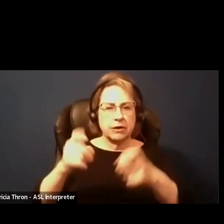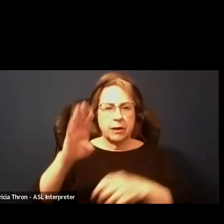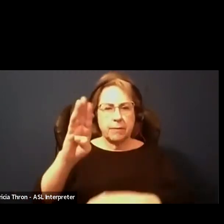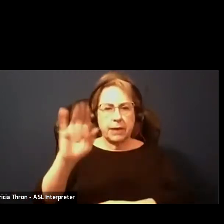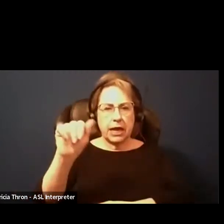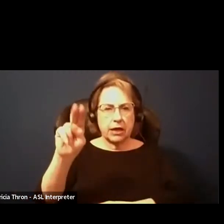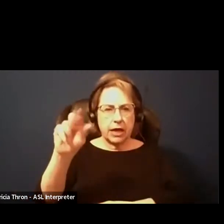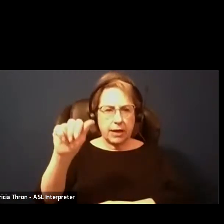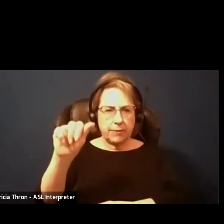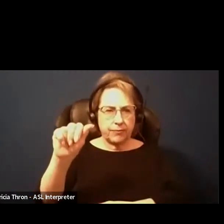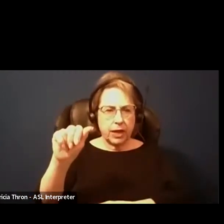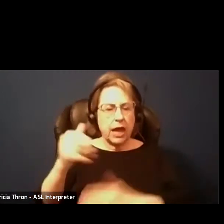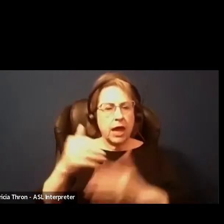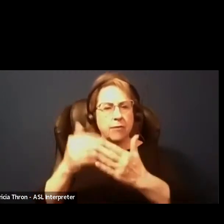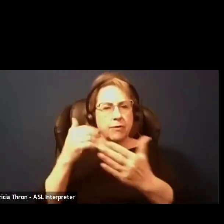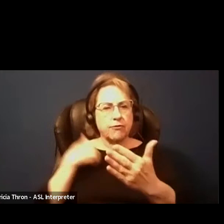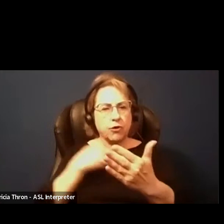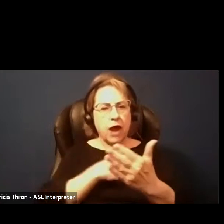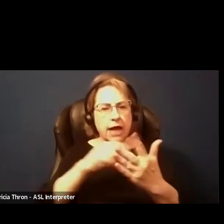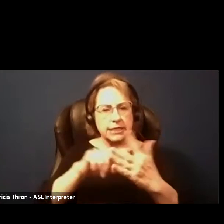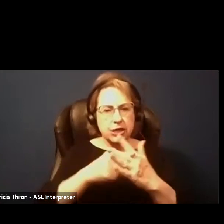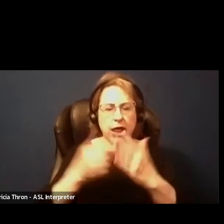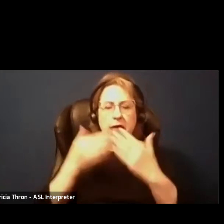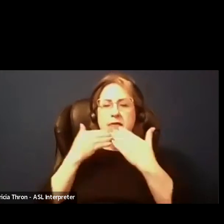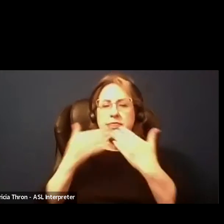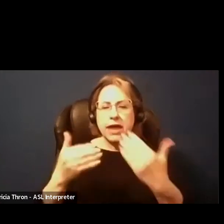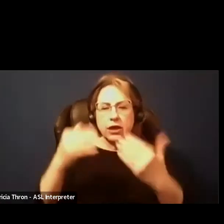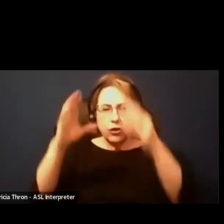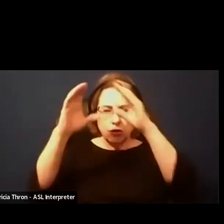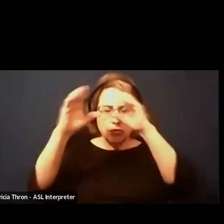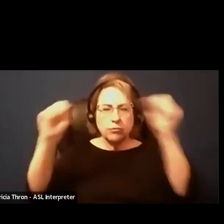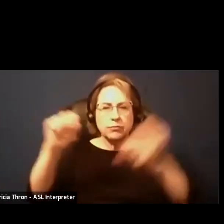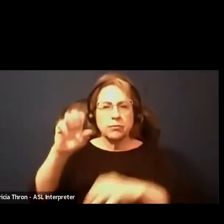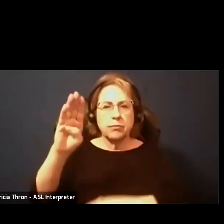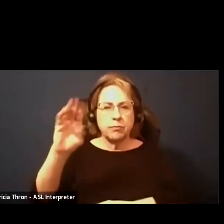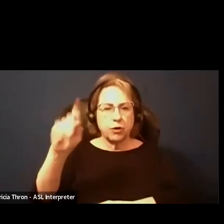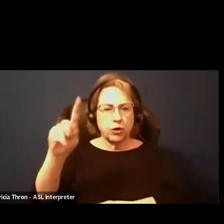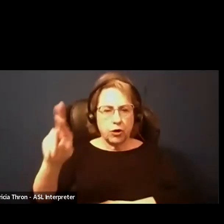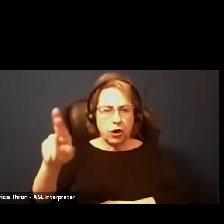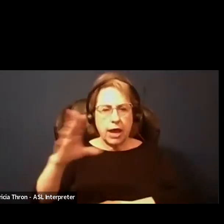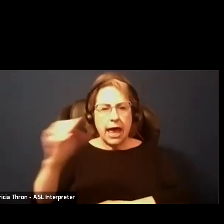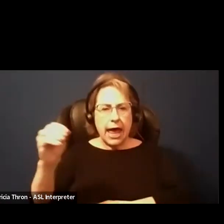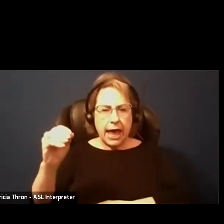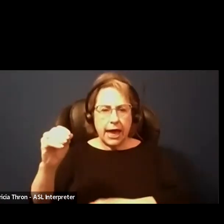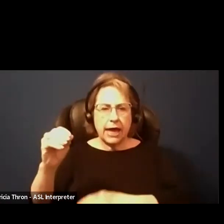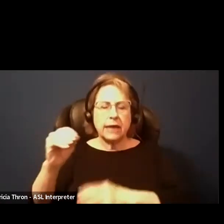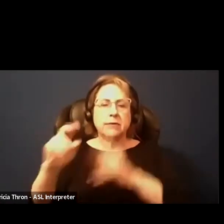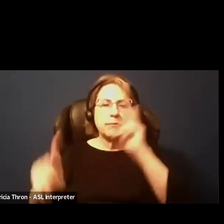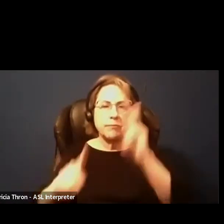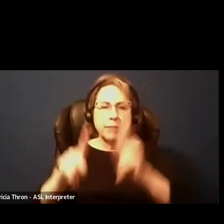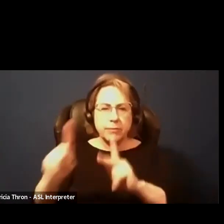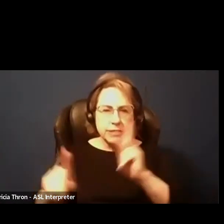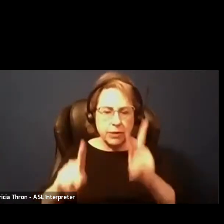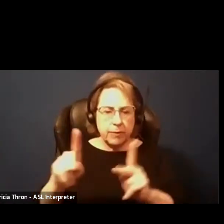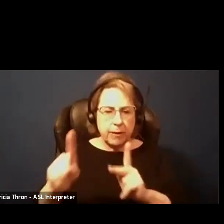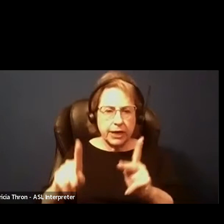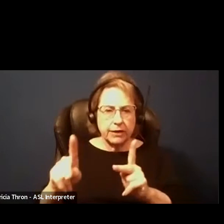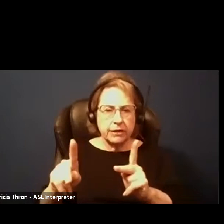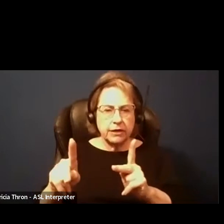Before I begin, I want to thank members of the board, Mr. Booker, members of the cabinet, and the public for the opportunity to read this proclamation